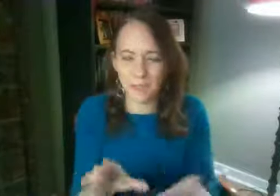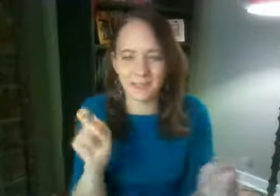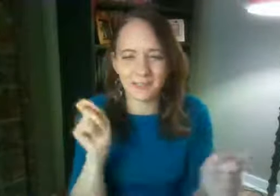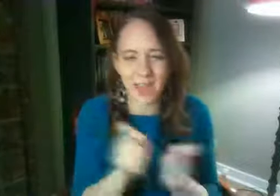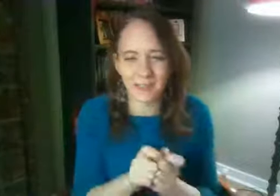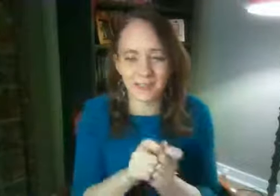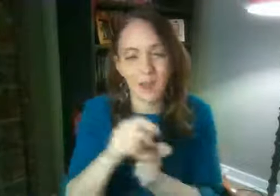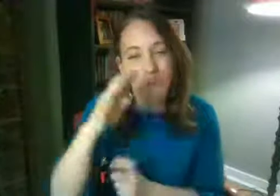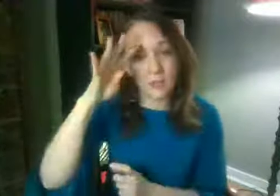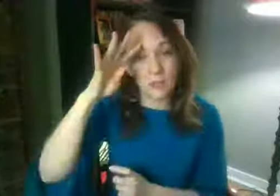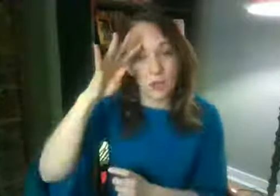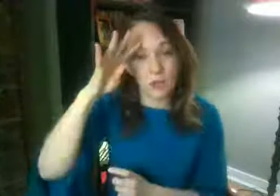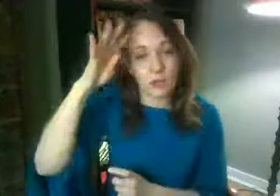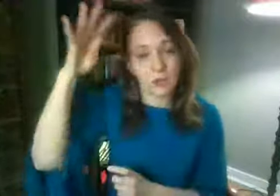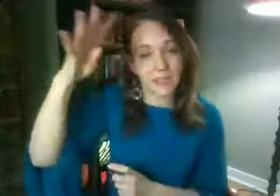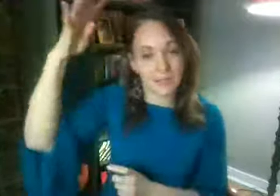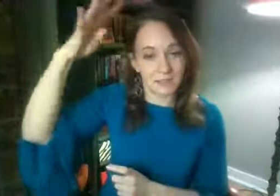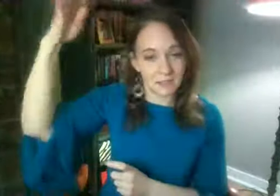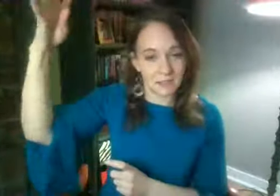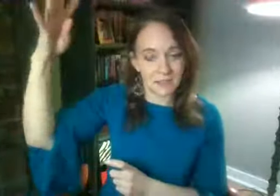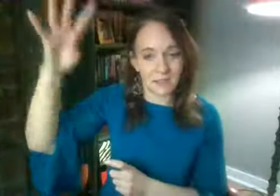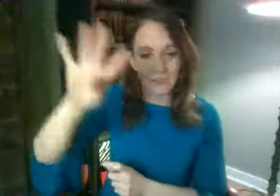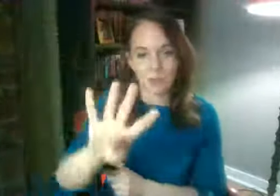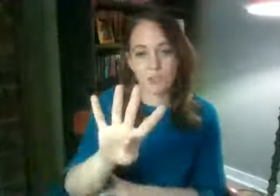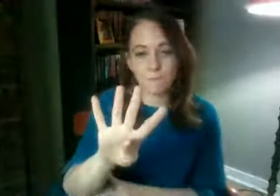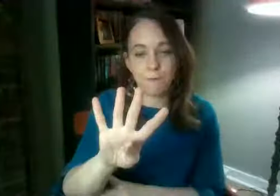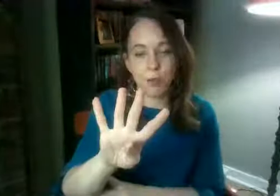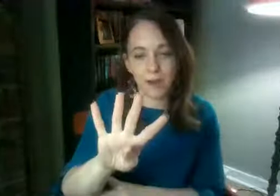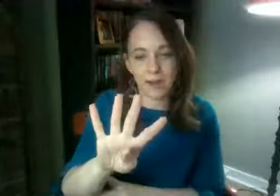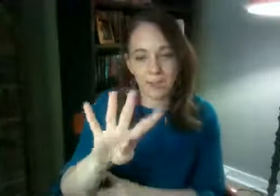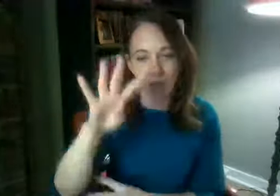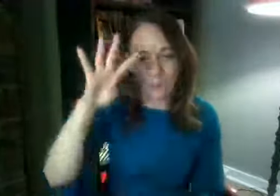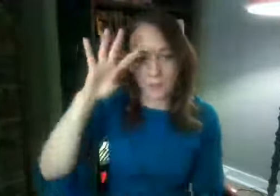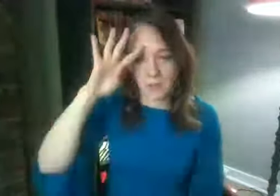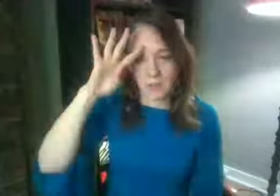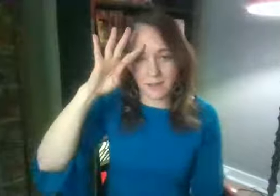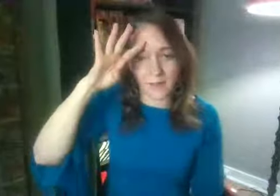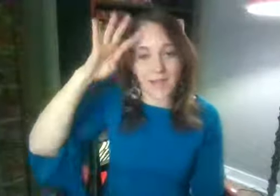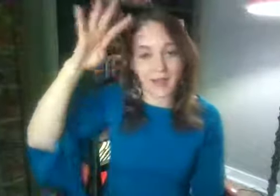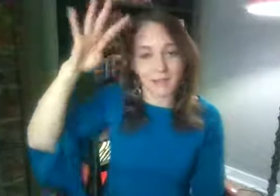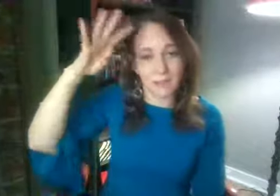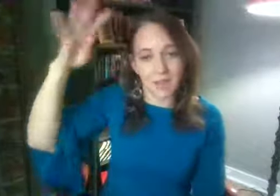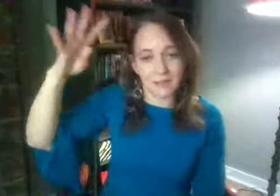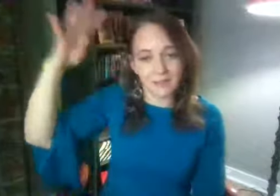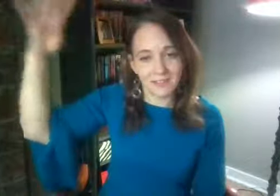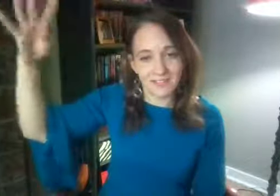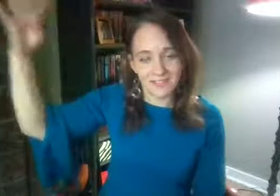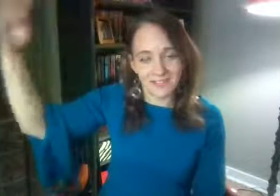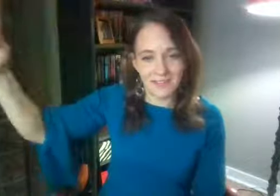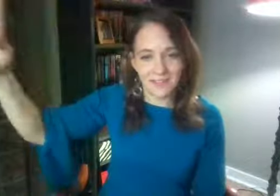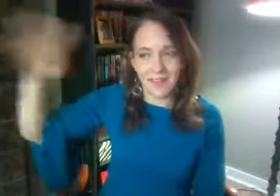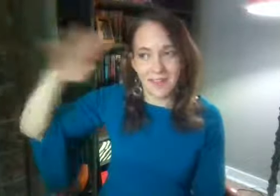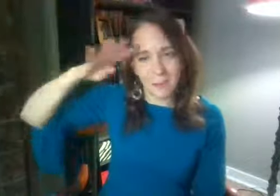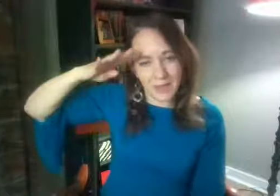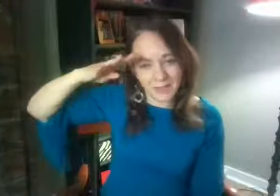do exactly, but create, which is a forehand shape that comes out of your mind and makes